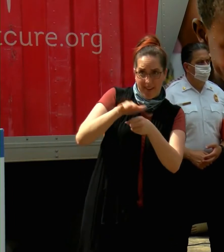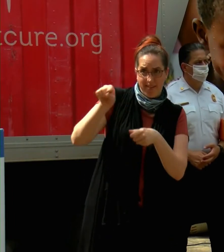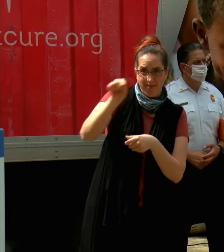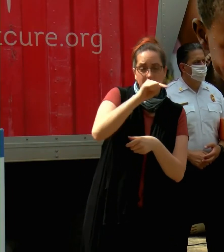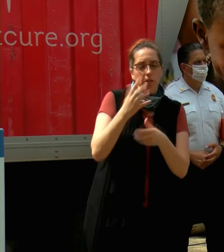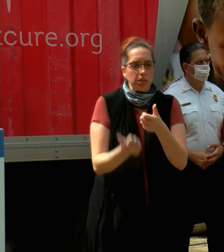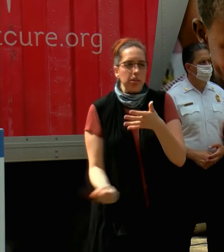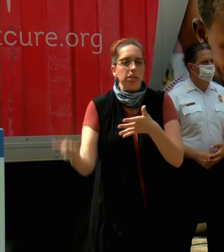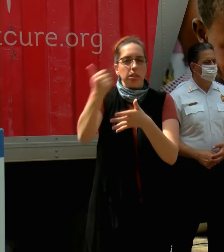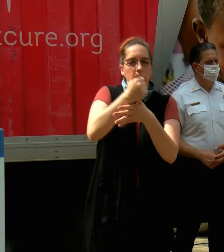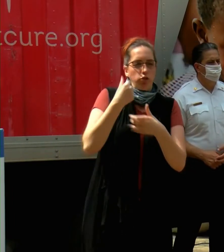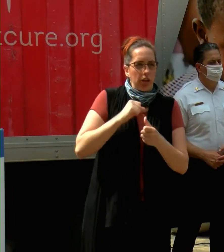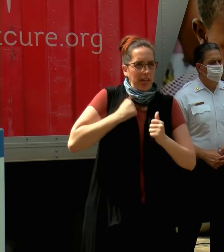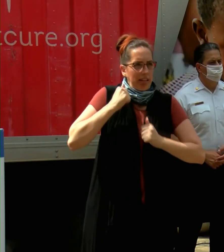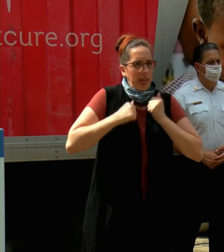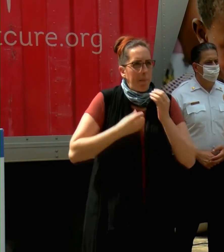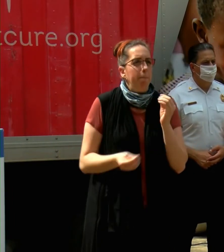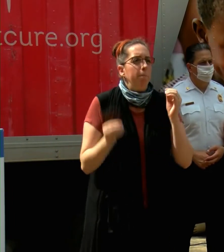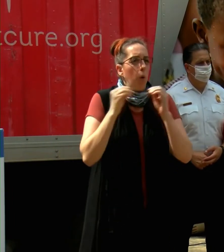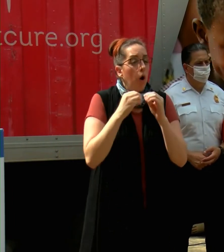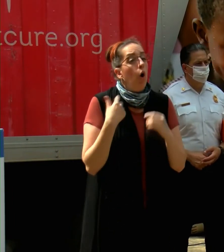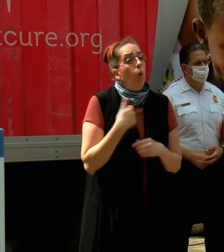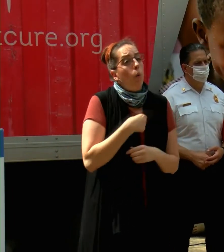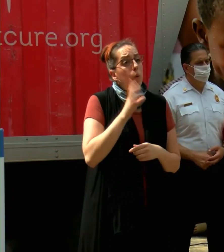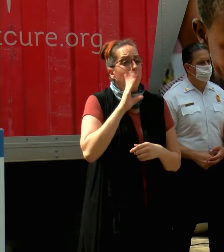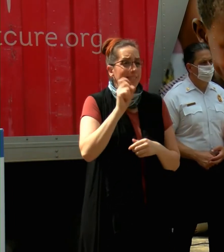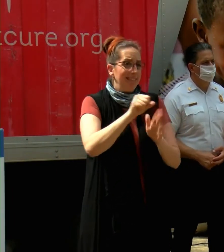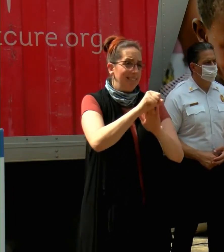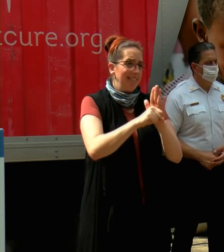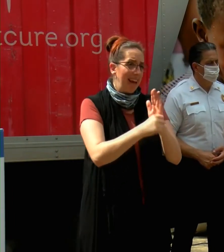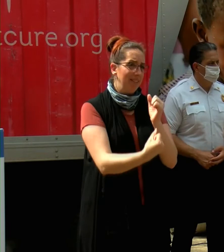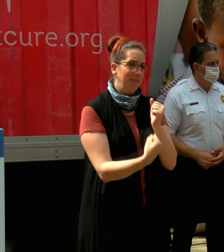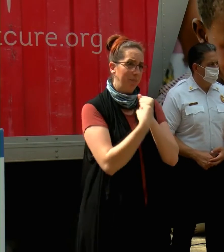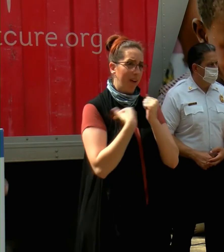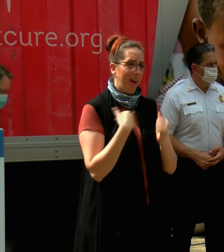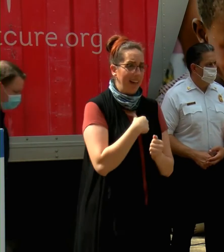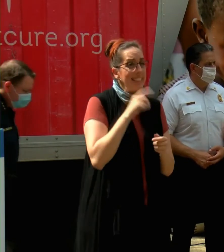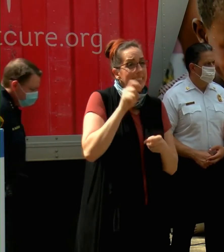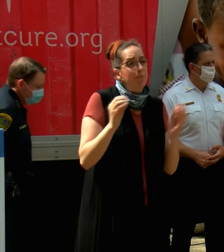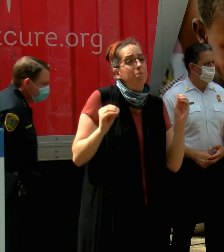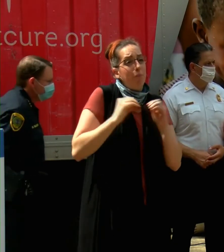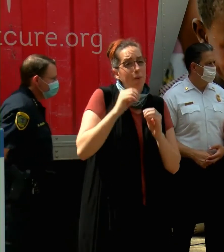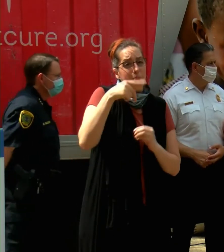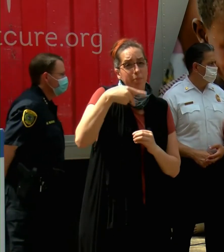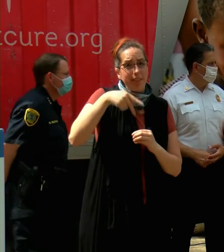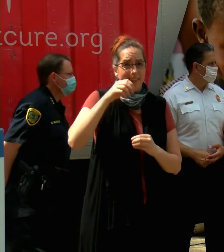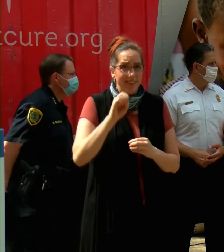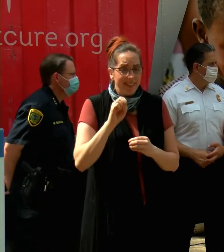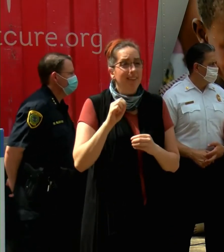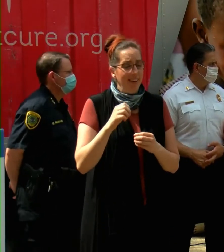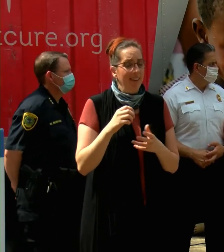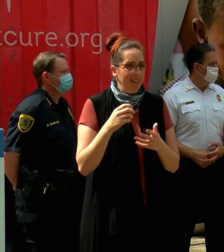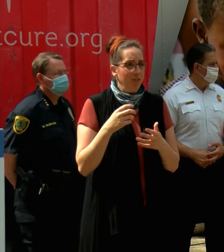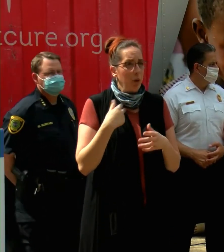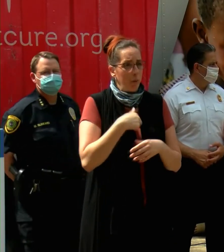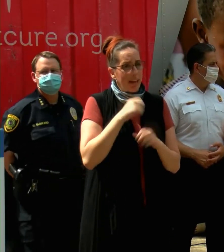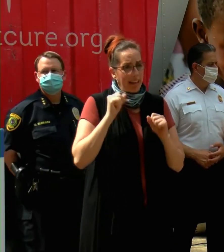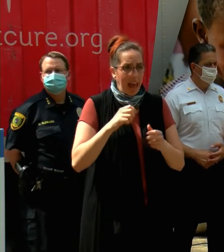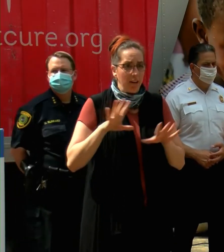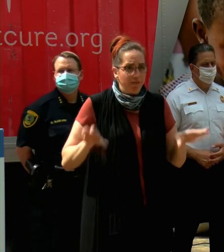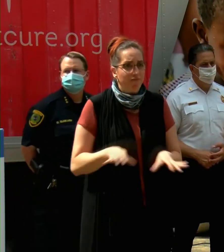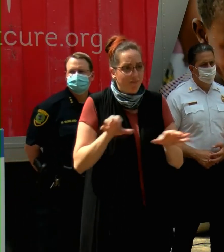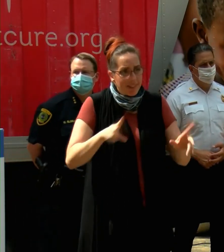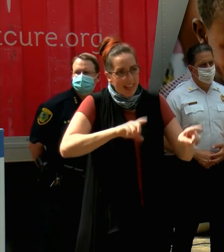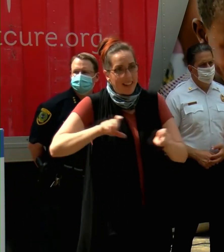it done. We are going to need, for example, the state's help in additional PPEs in order to get that done. But